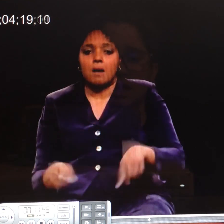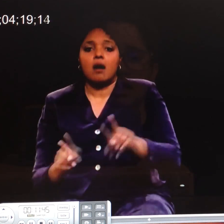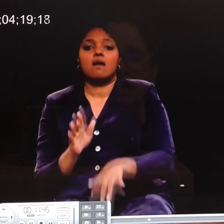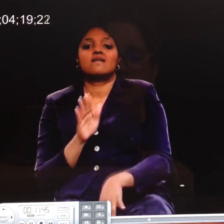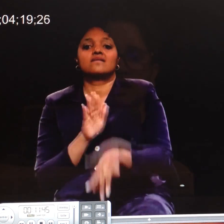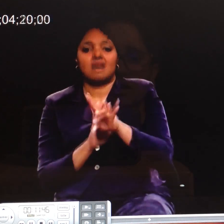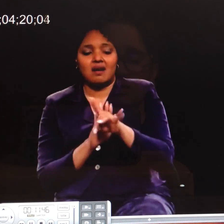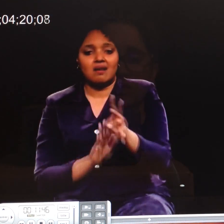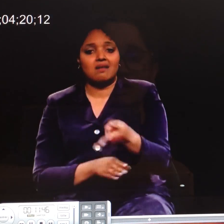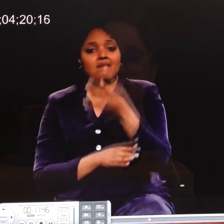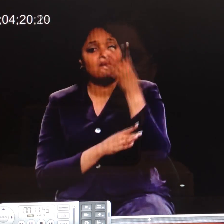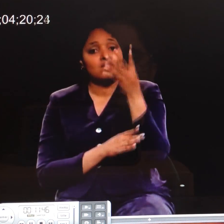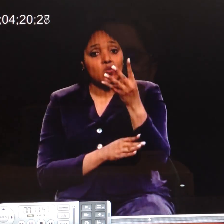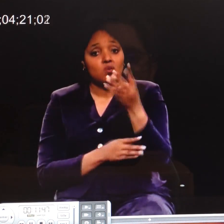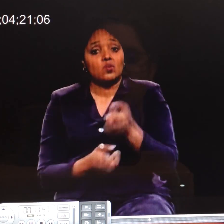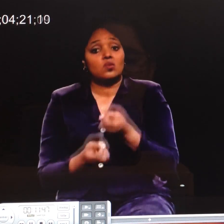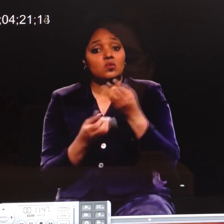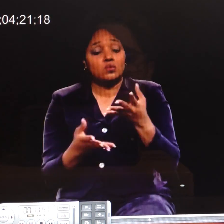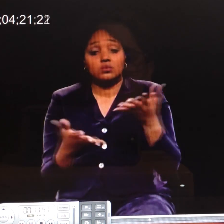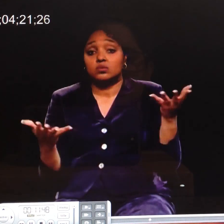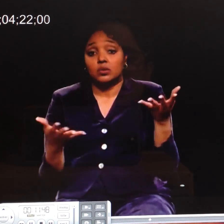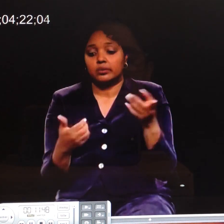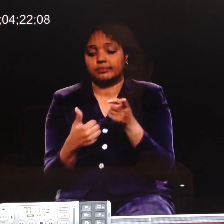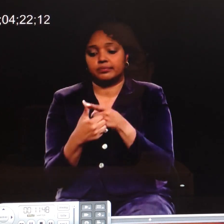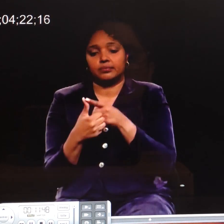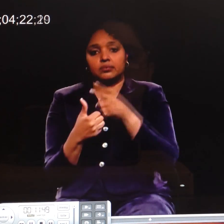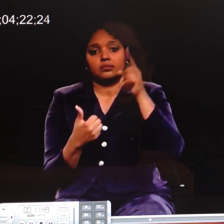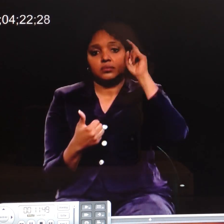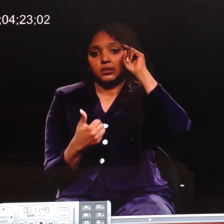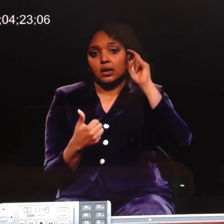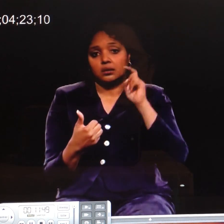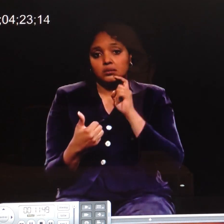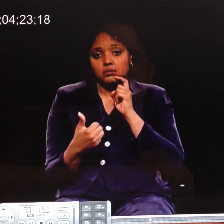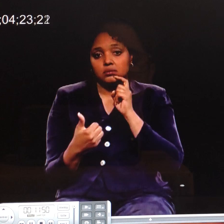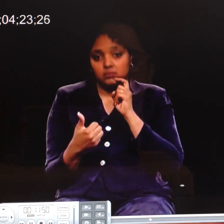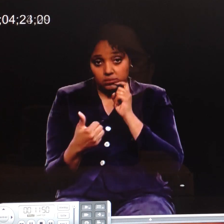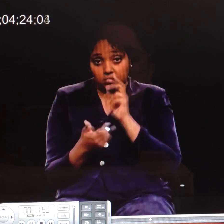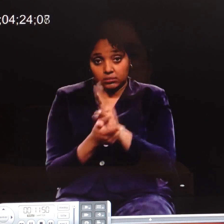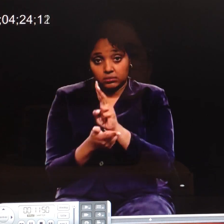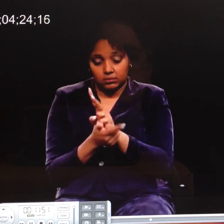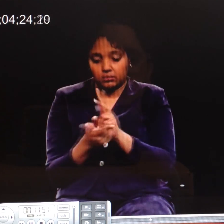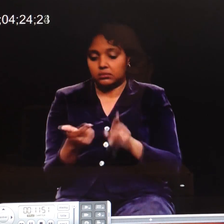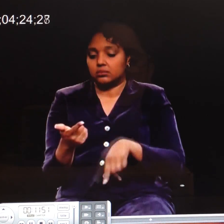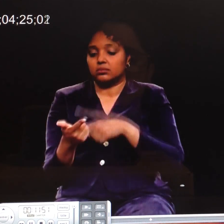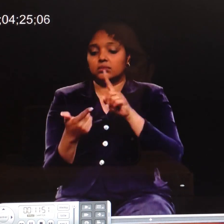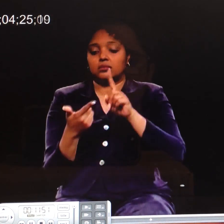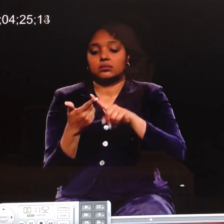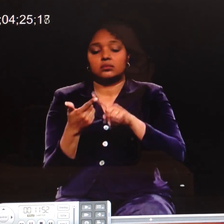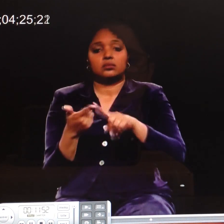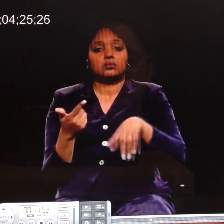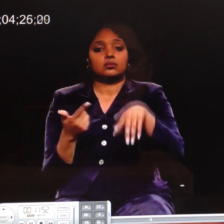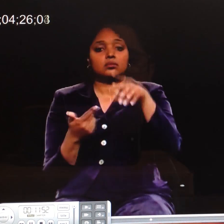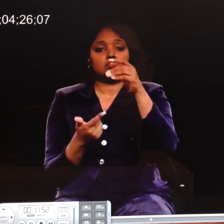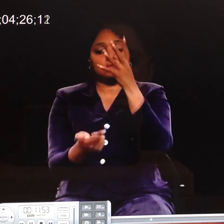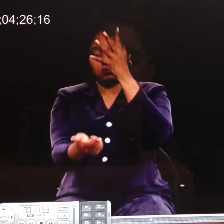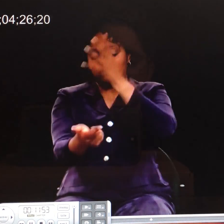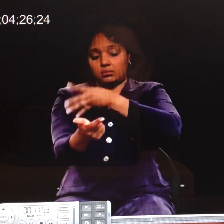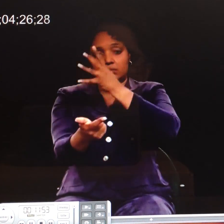doctors researched a lot more, and they found 4 different causes. Sex being the first